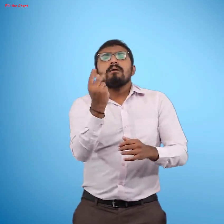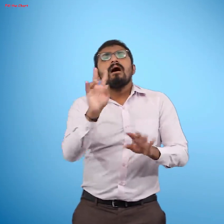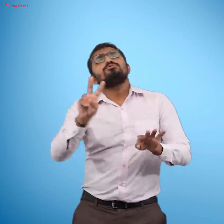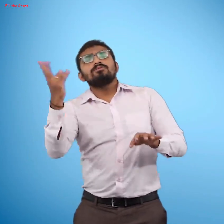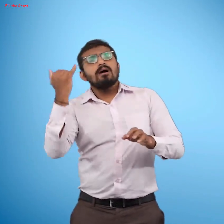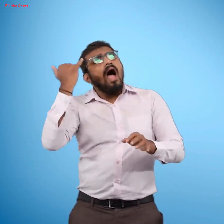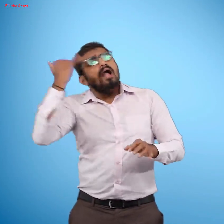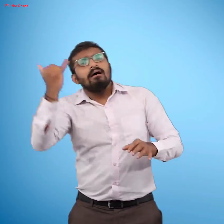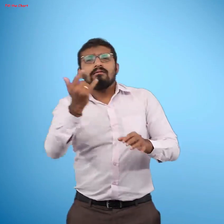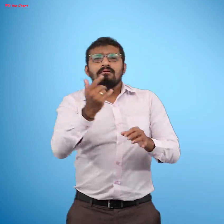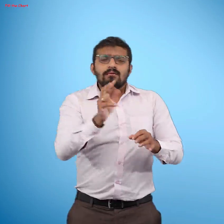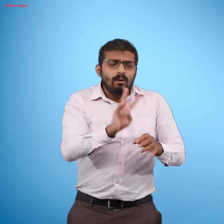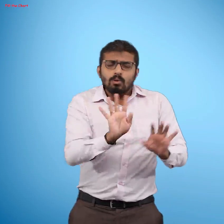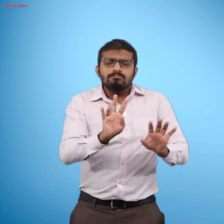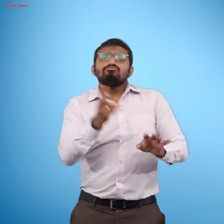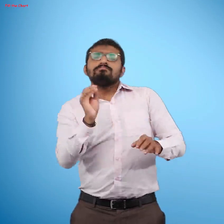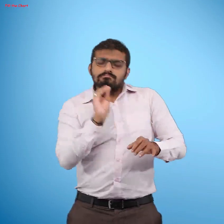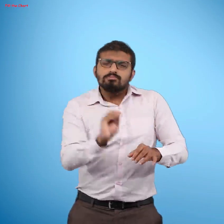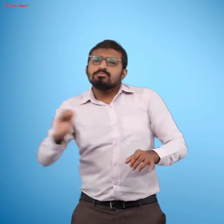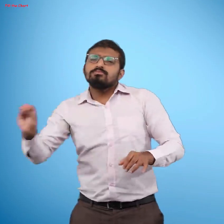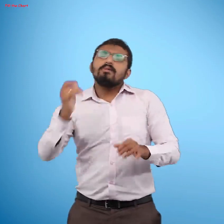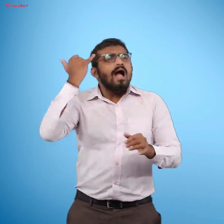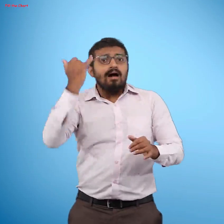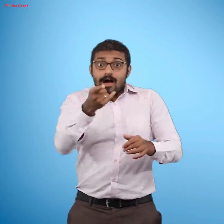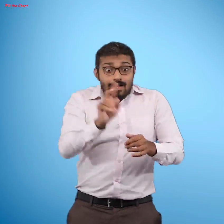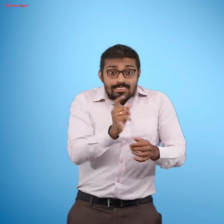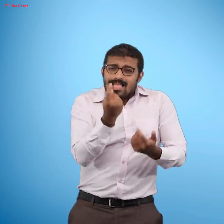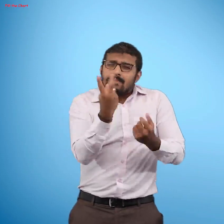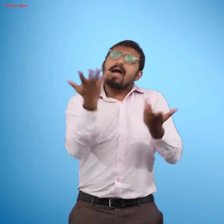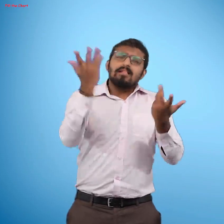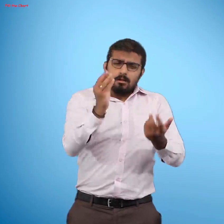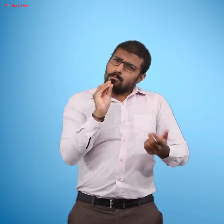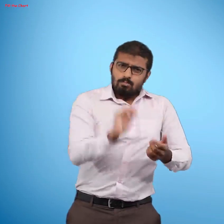Try drawing the factor tree using other numbers also.